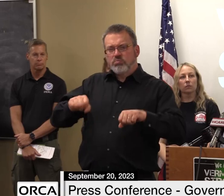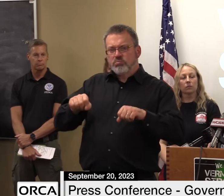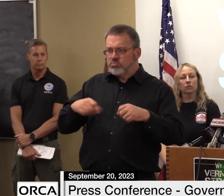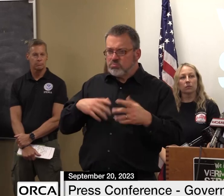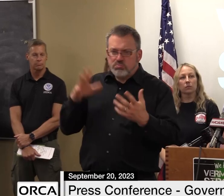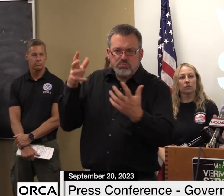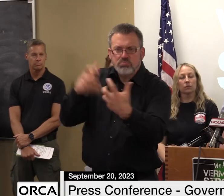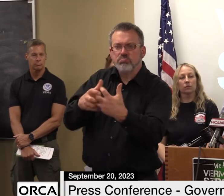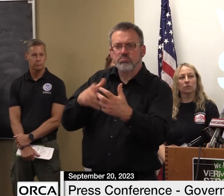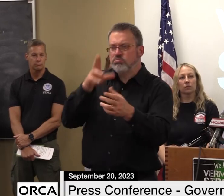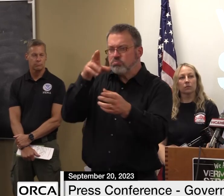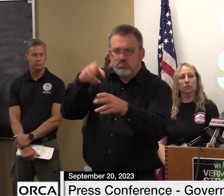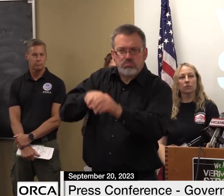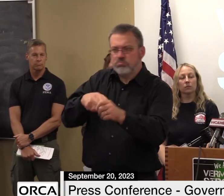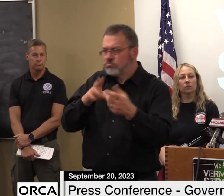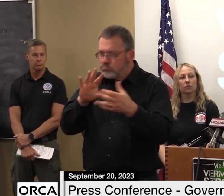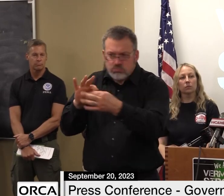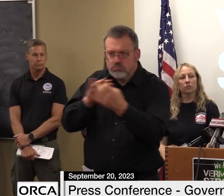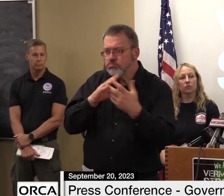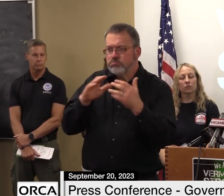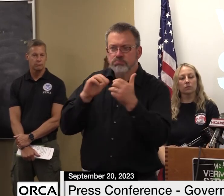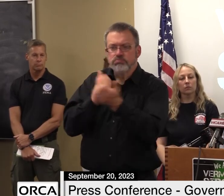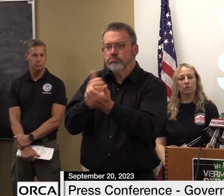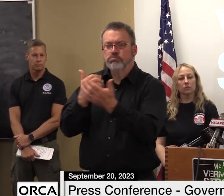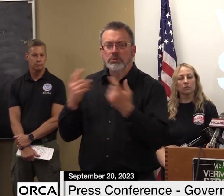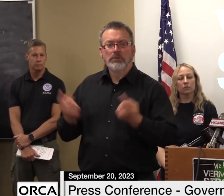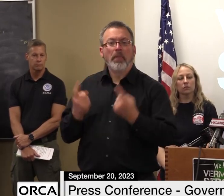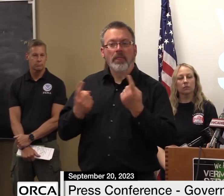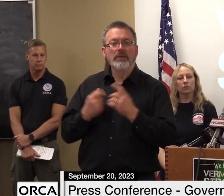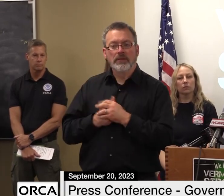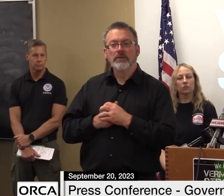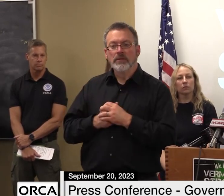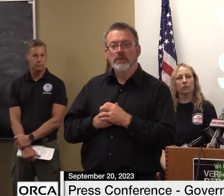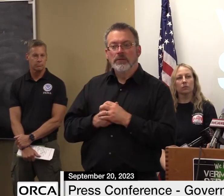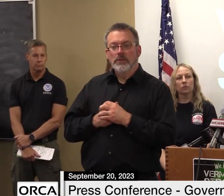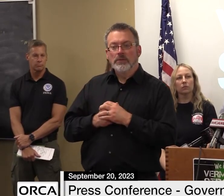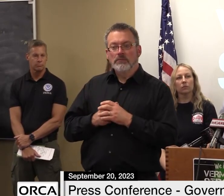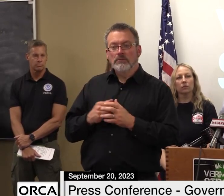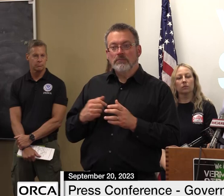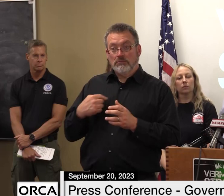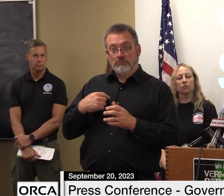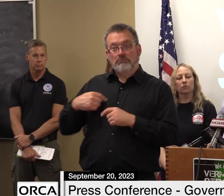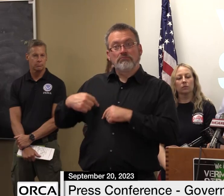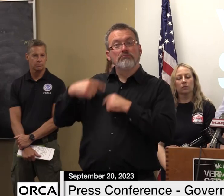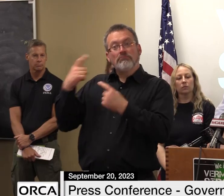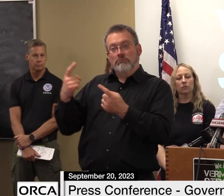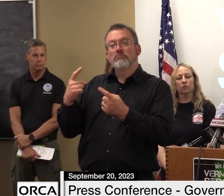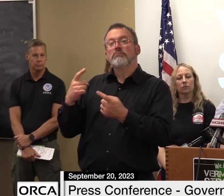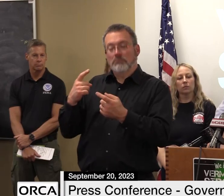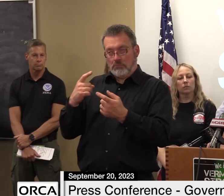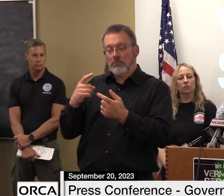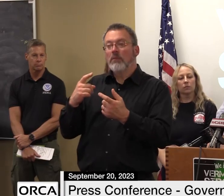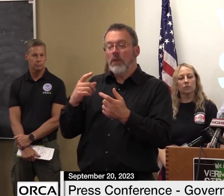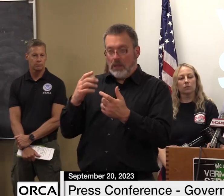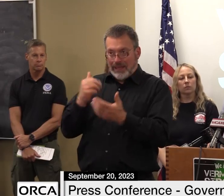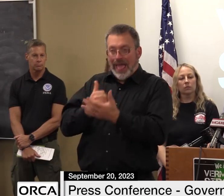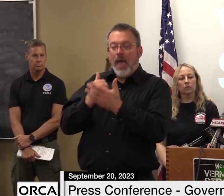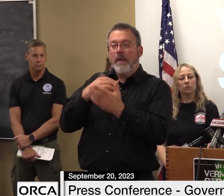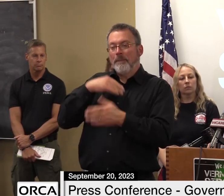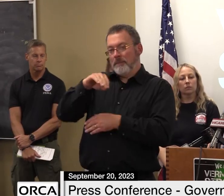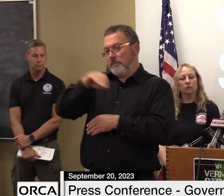could do to address that. Well, we have been helping with our temporary bridges. I believe right